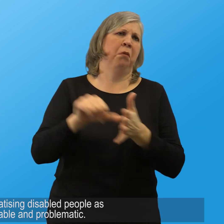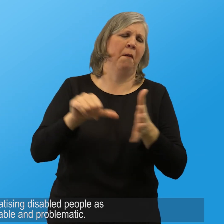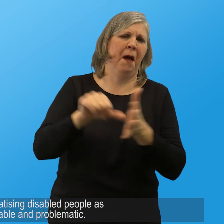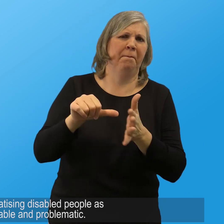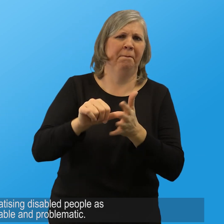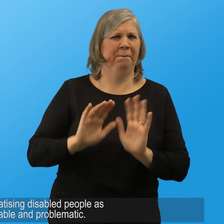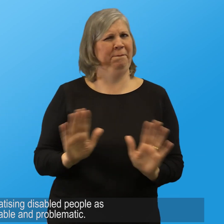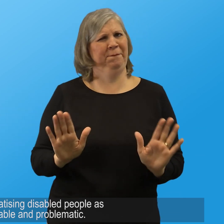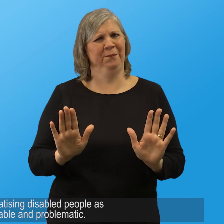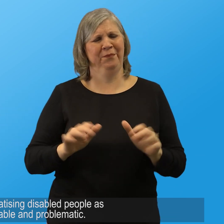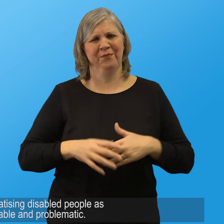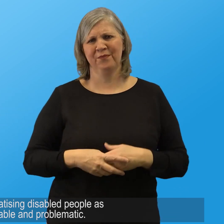problematic.